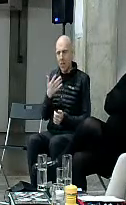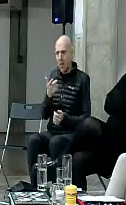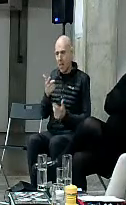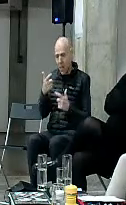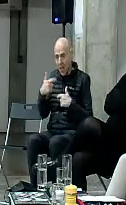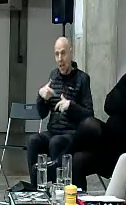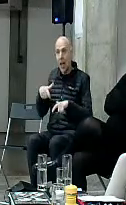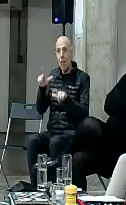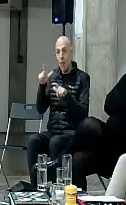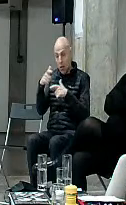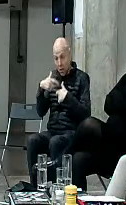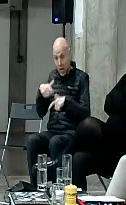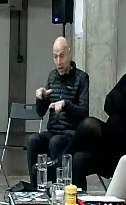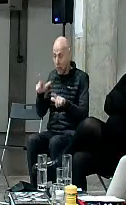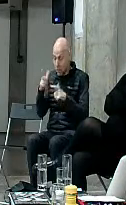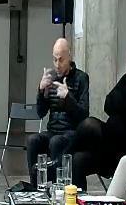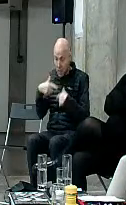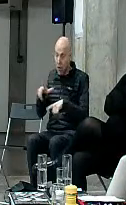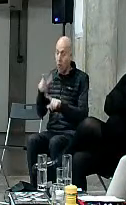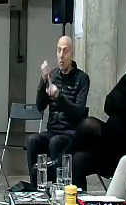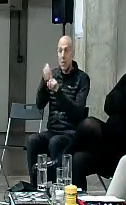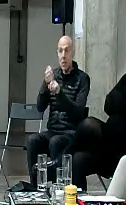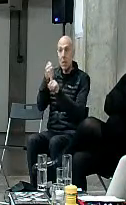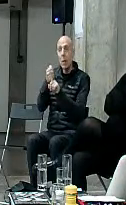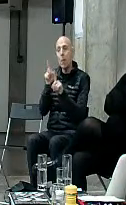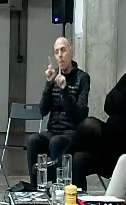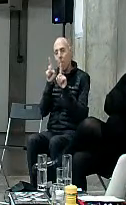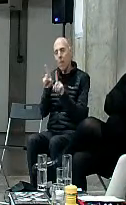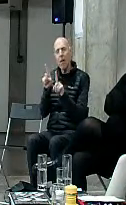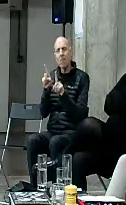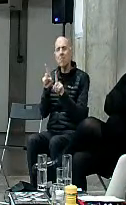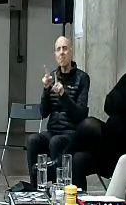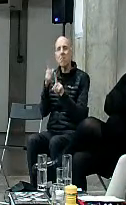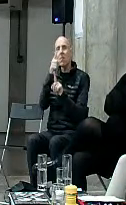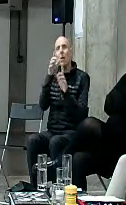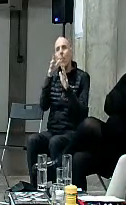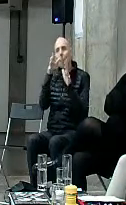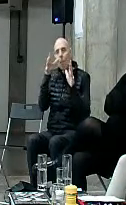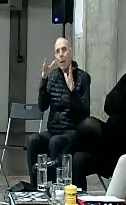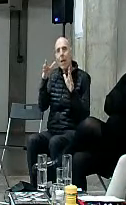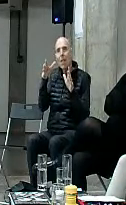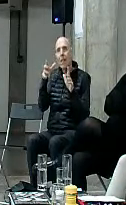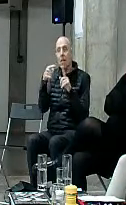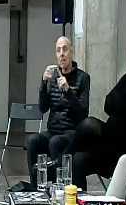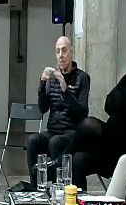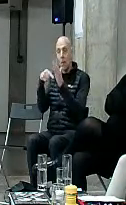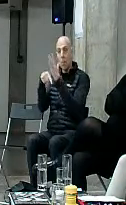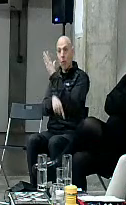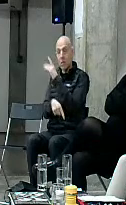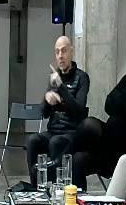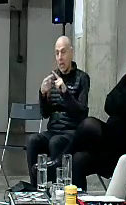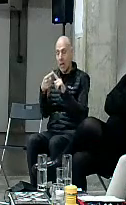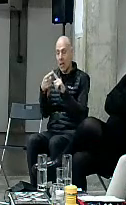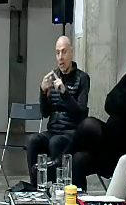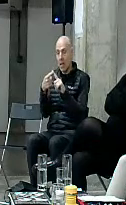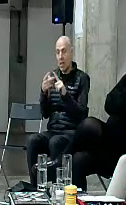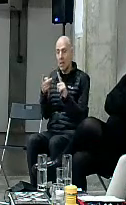on, keep going, keep campaigning, but it's the big things like poverty